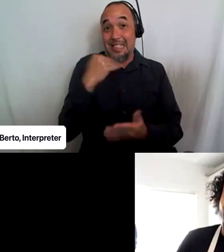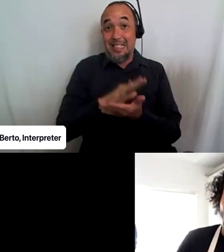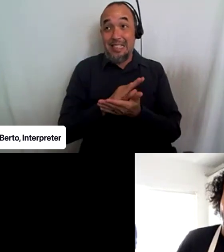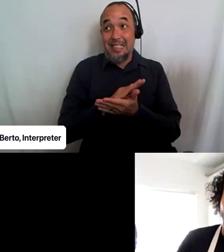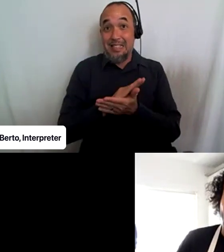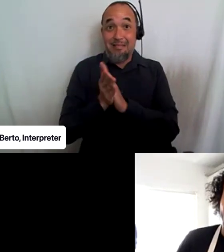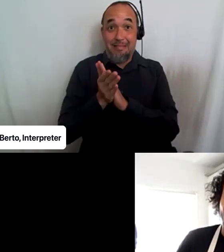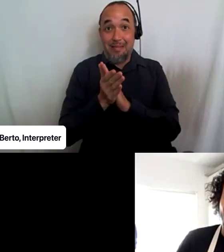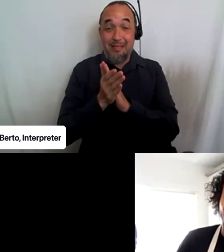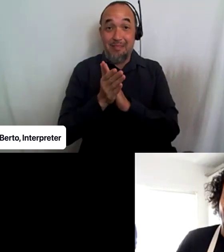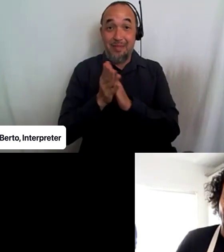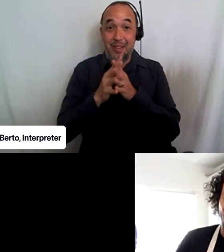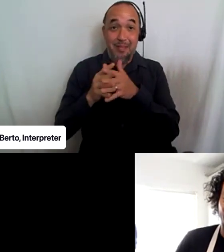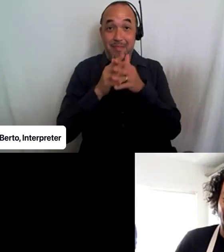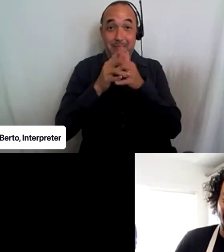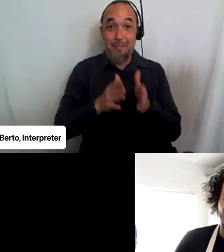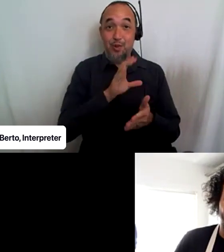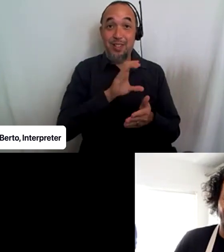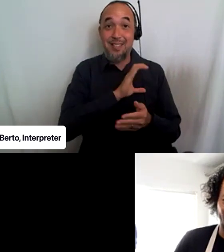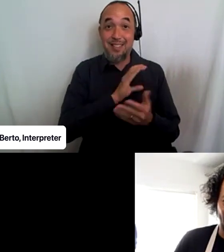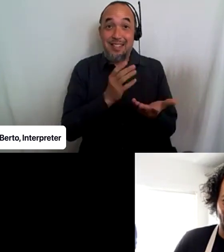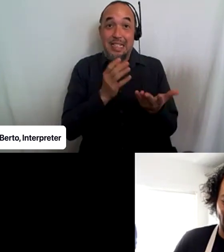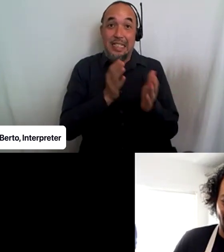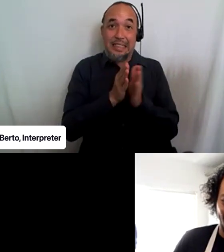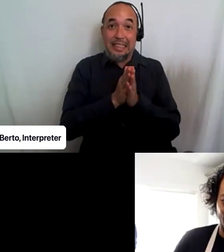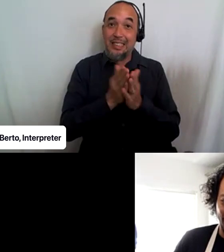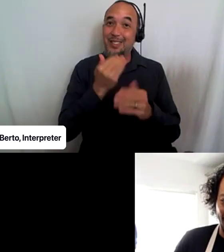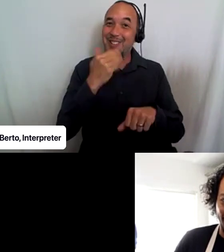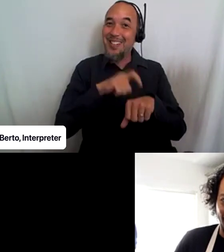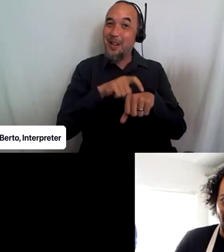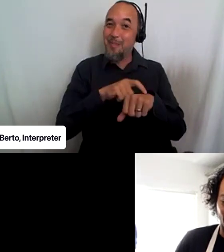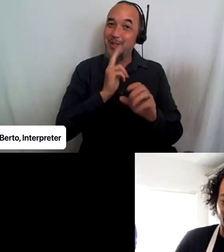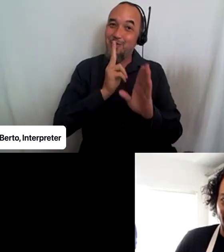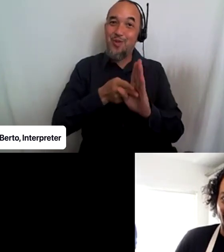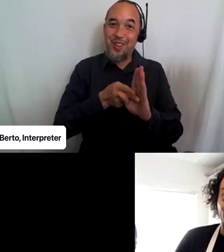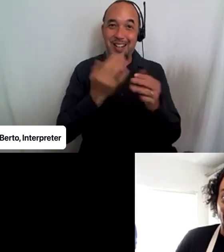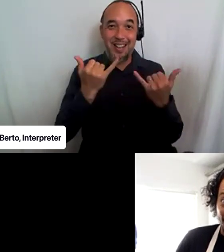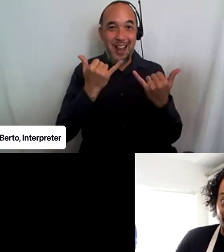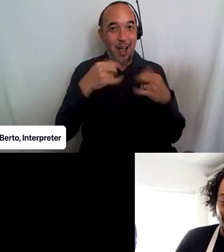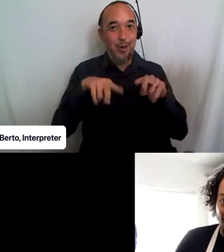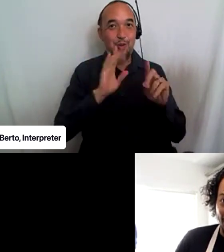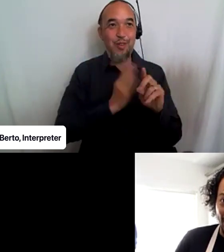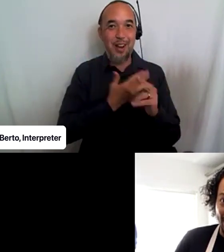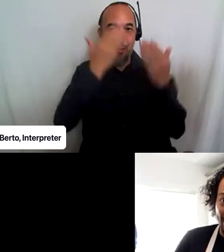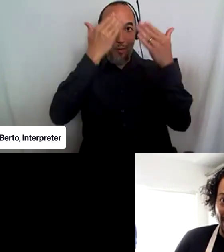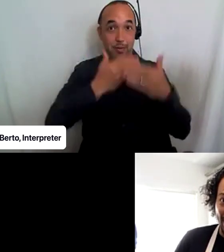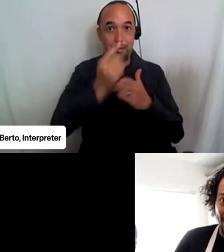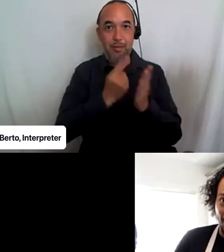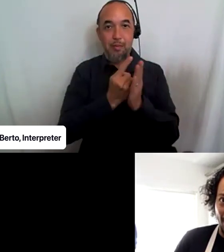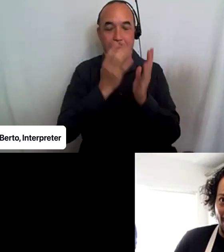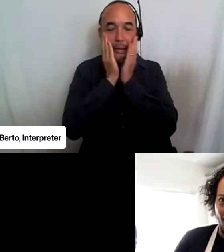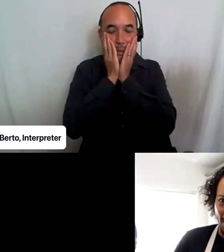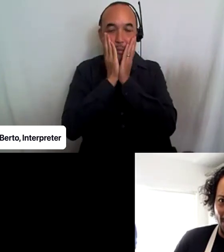my timing was impeccable and perfect, right, to join at the darkest hour. But I'm glad that I